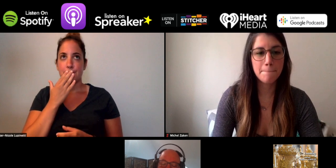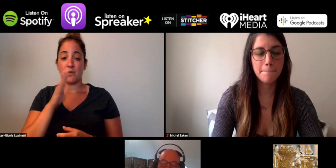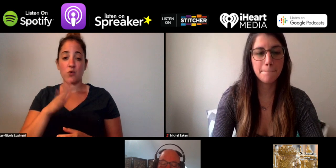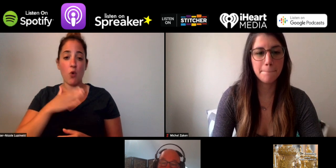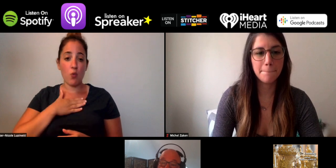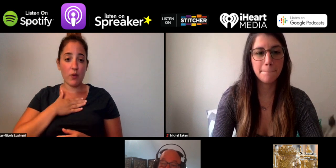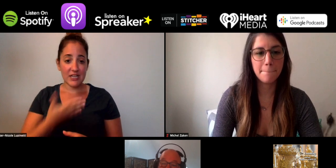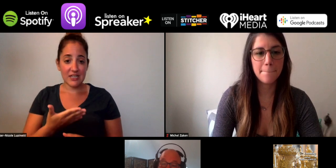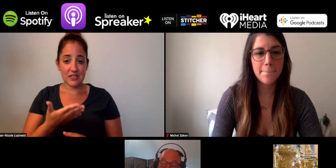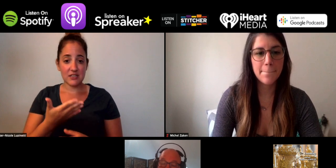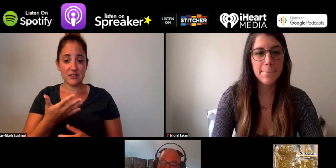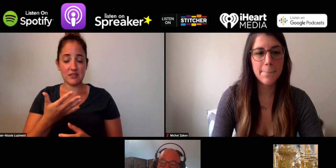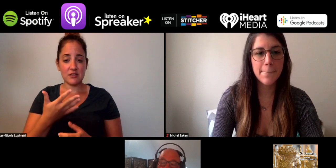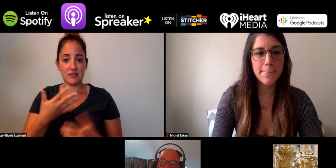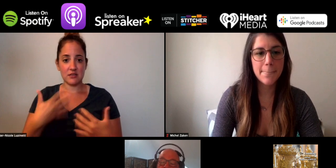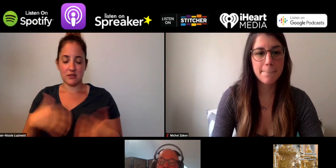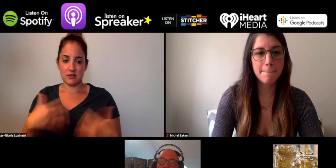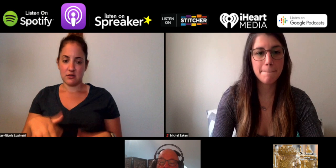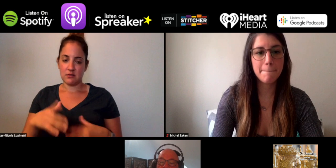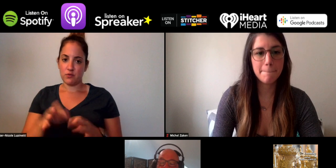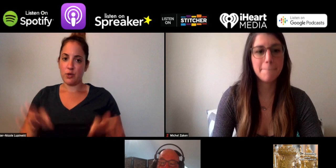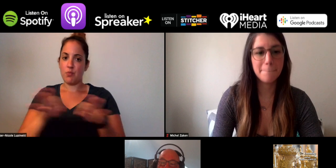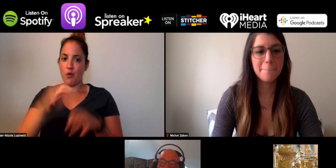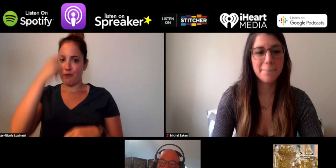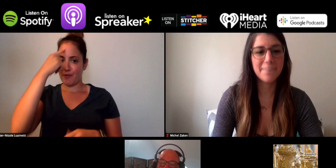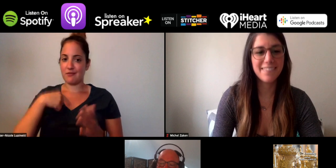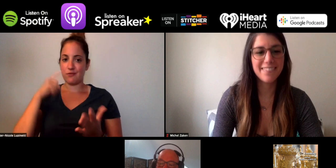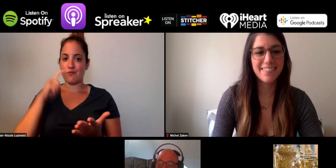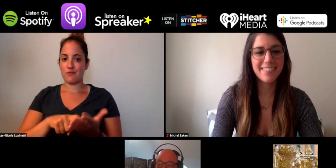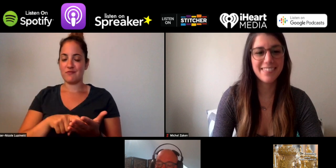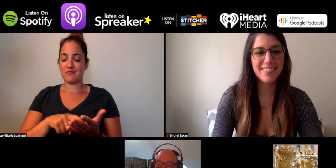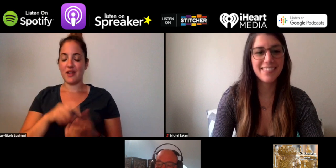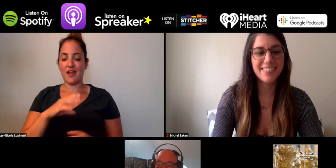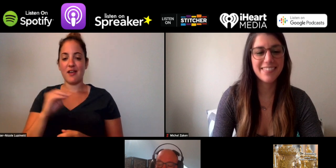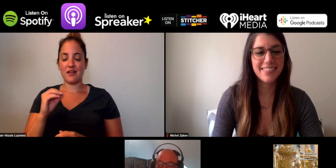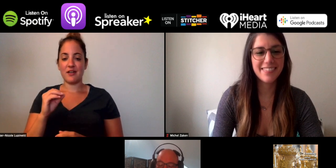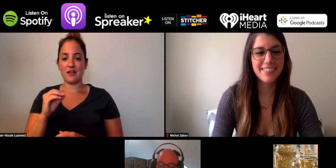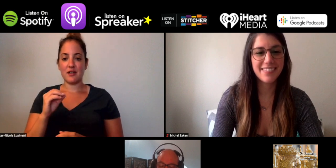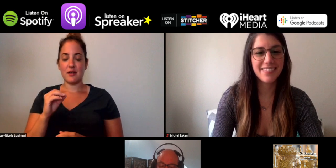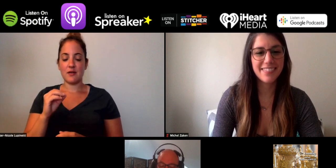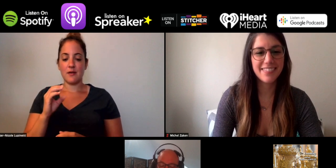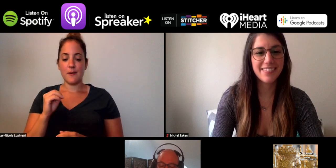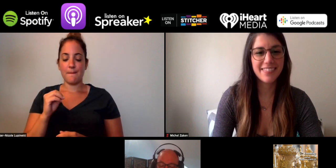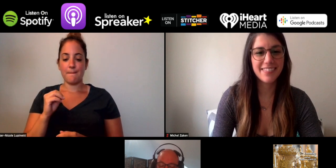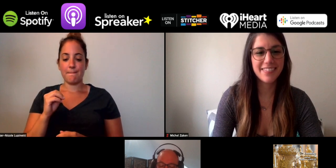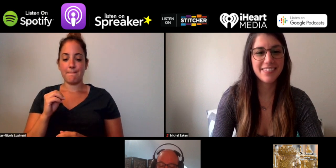willingness was of particular note to me. And the